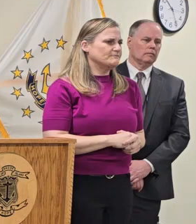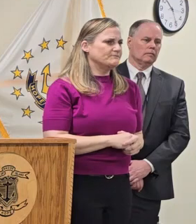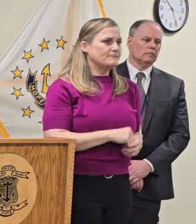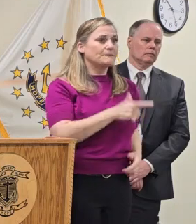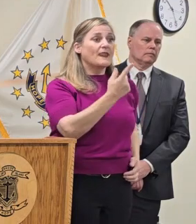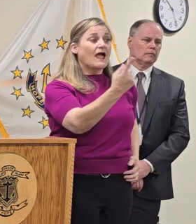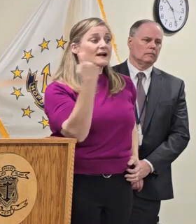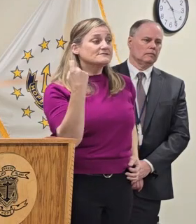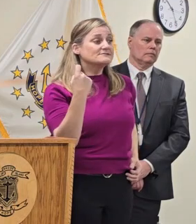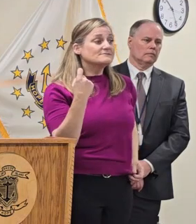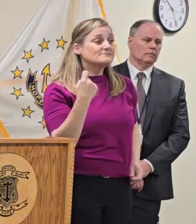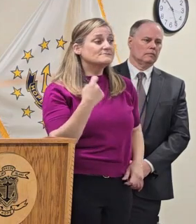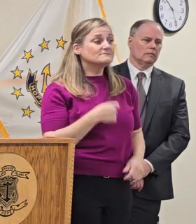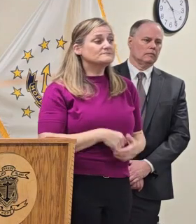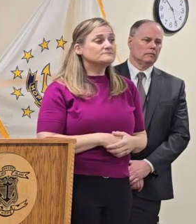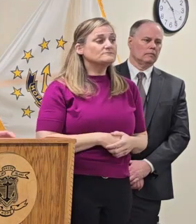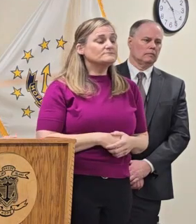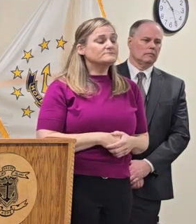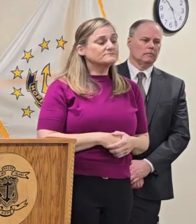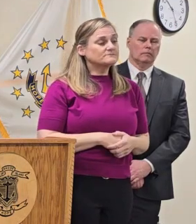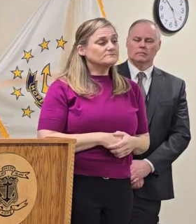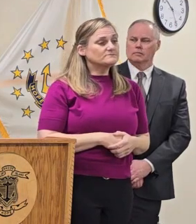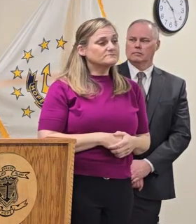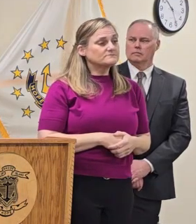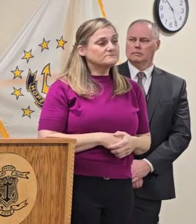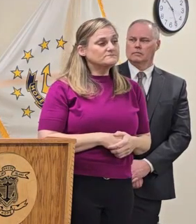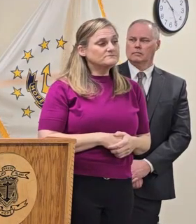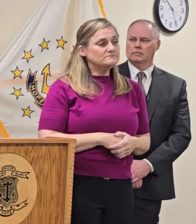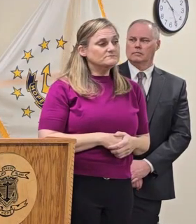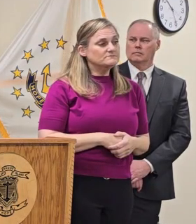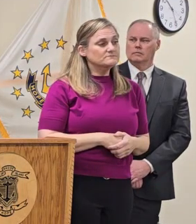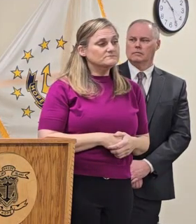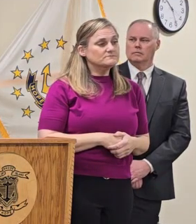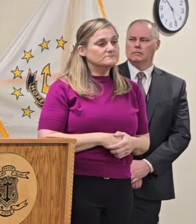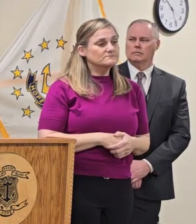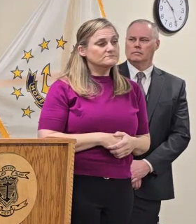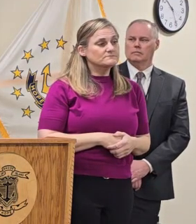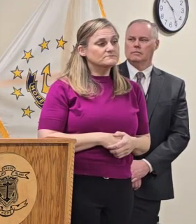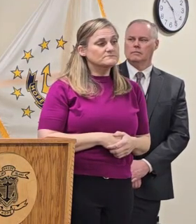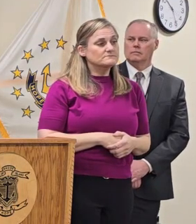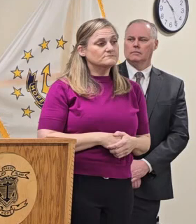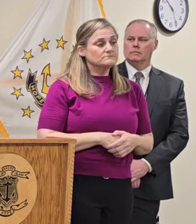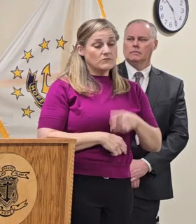worked on the current bridge be disqualified from working on the new bridge?